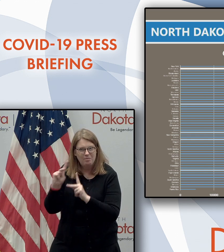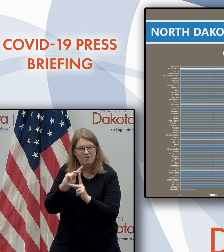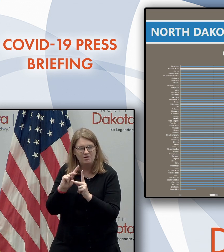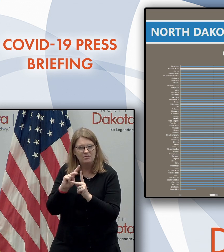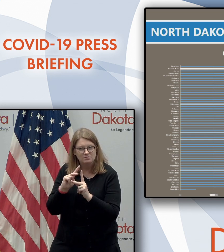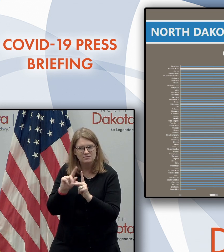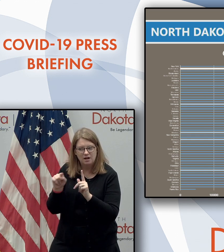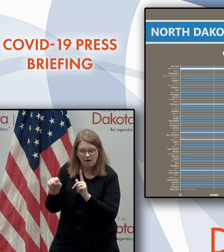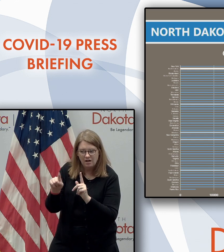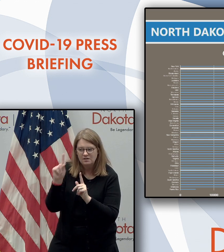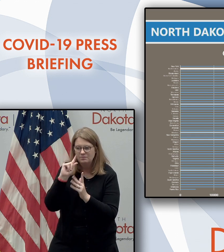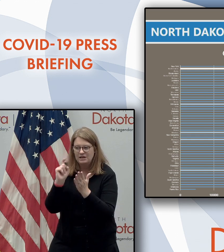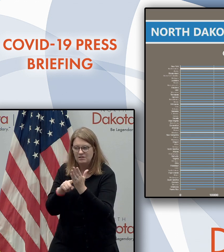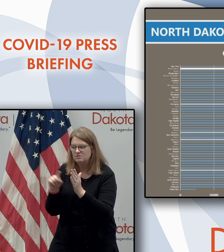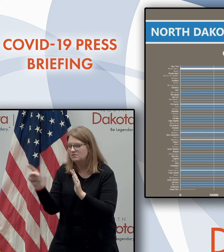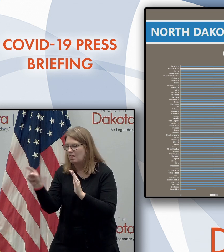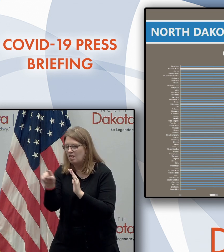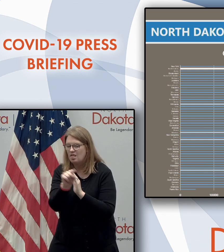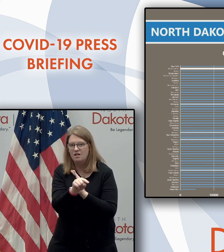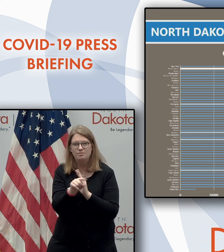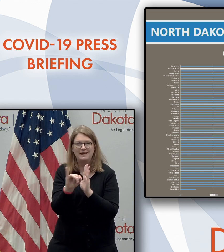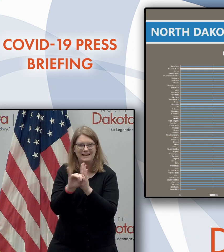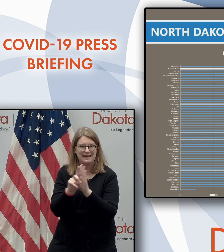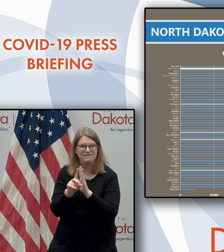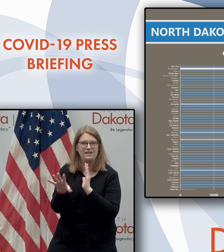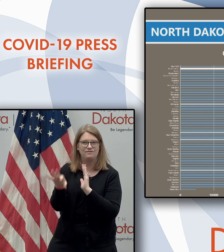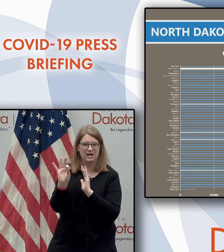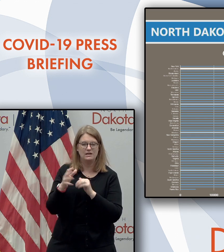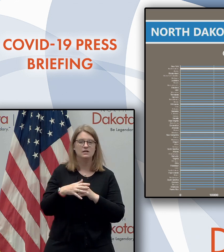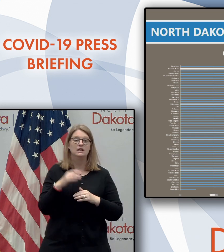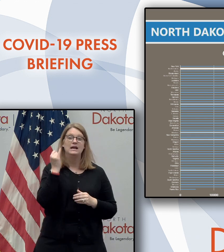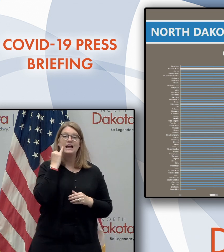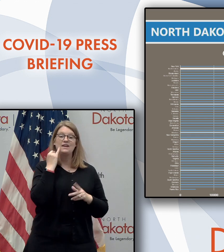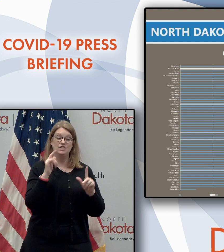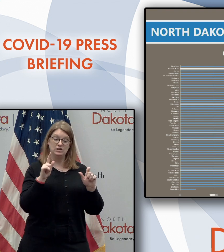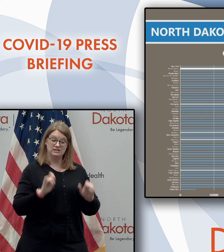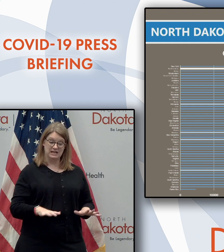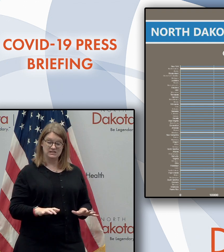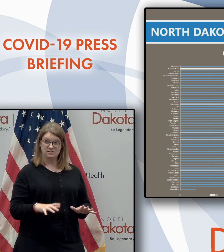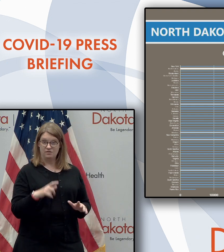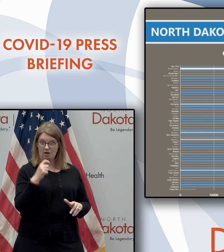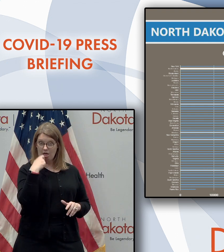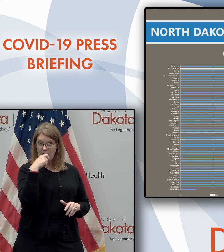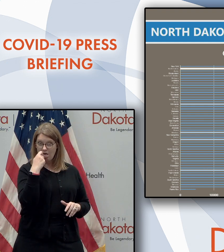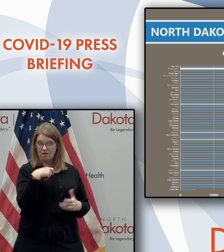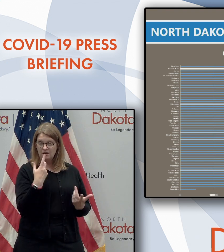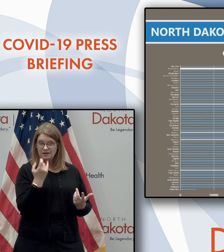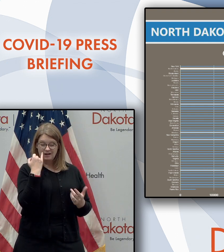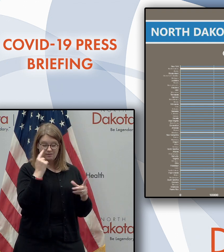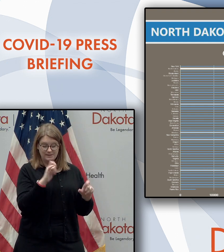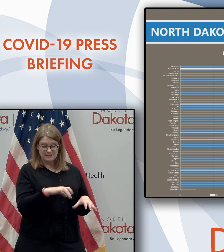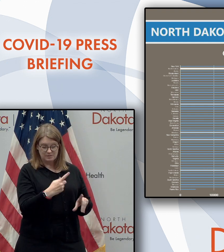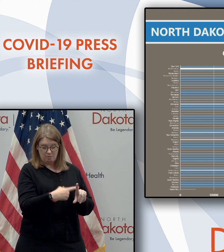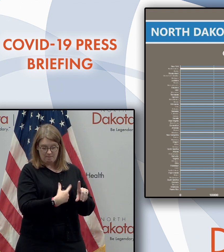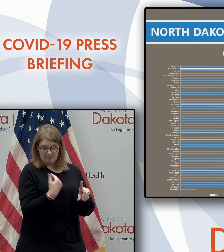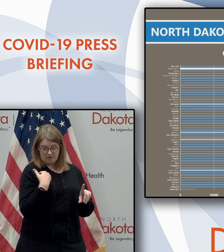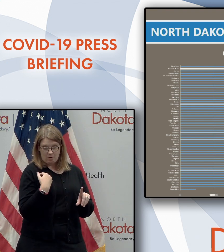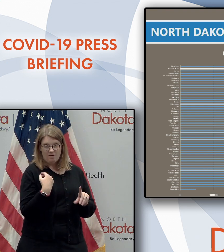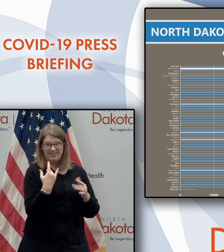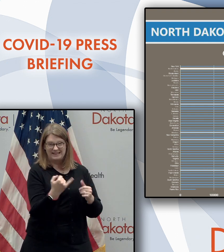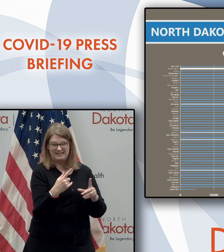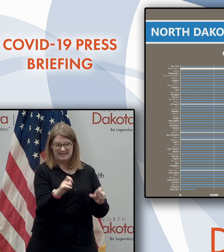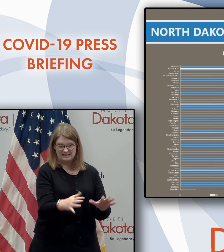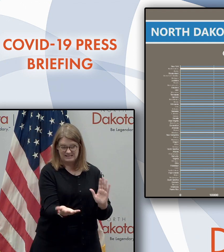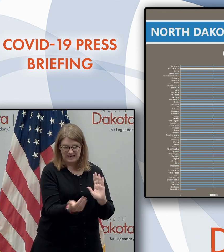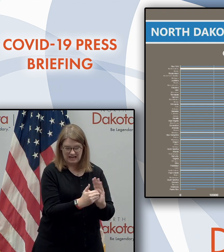every time you're tested for COVID-19, there's a chance your test will be positive. If you've got tested a month ago and you get tested again,